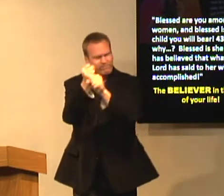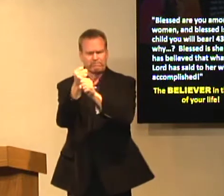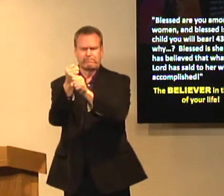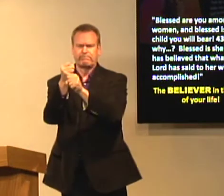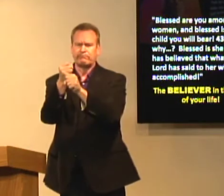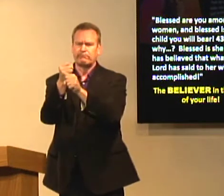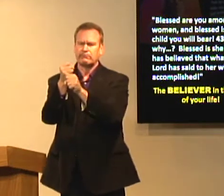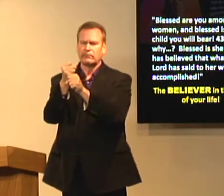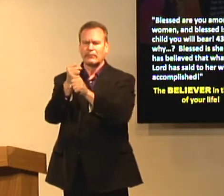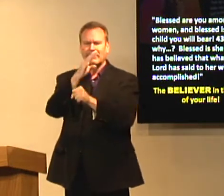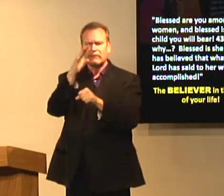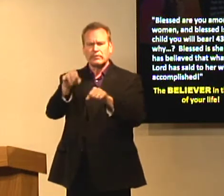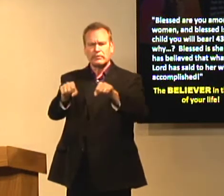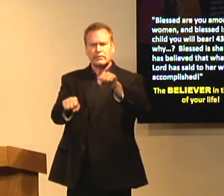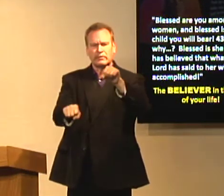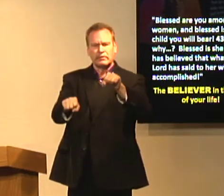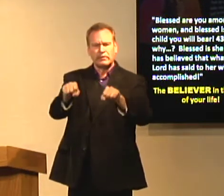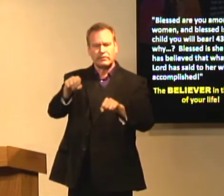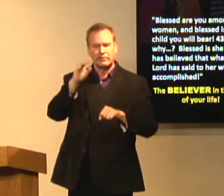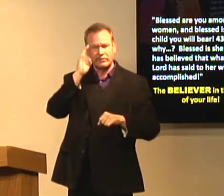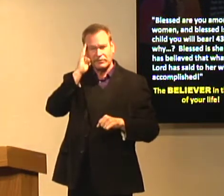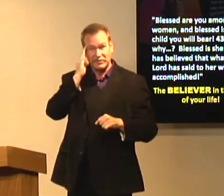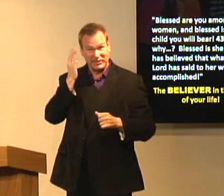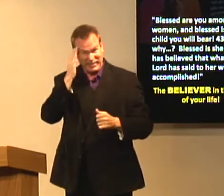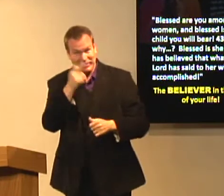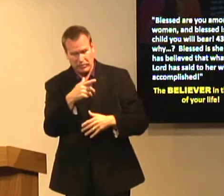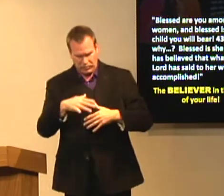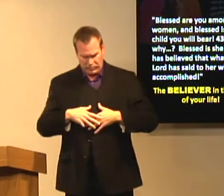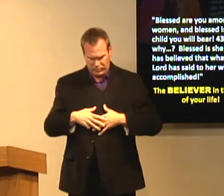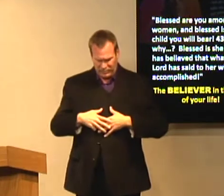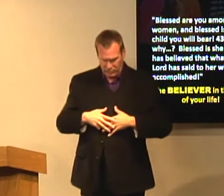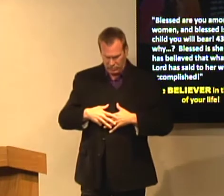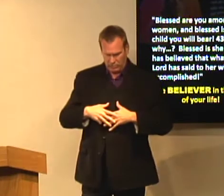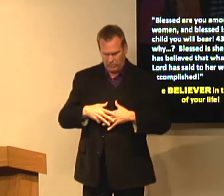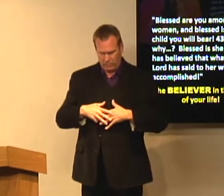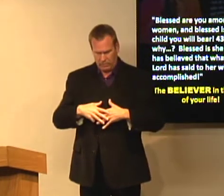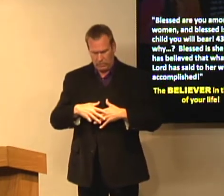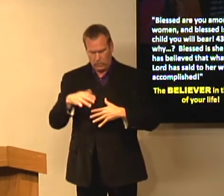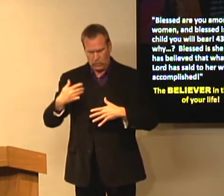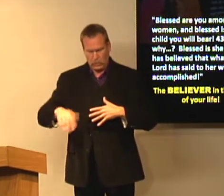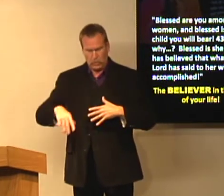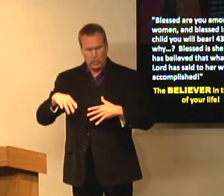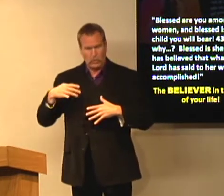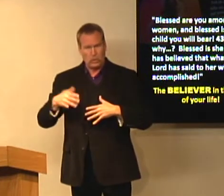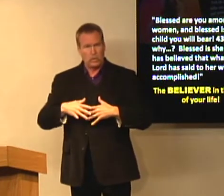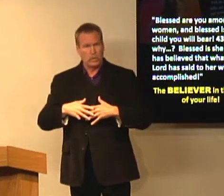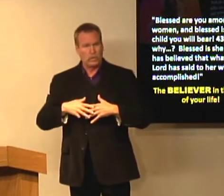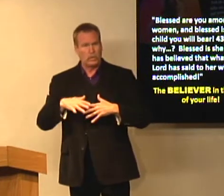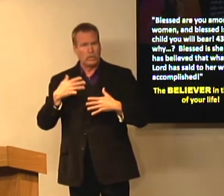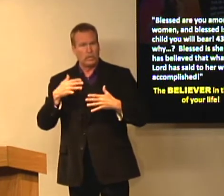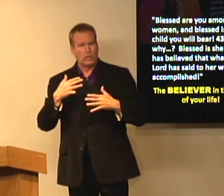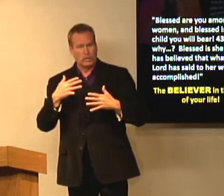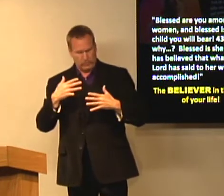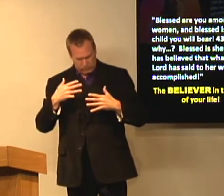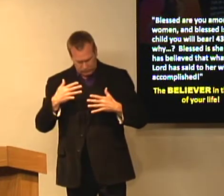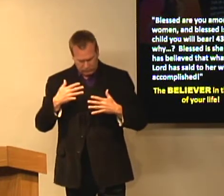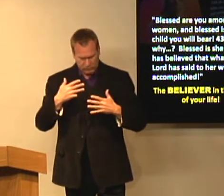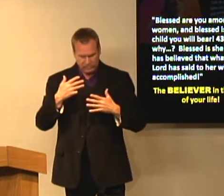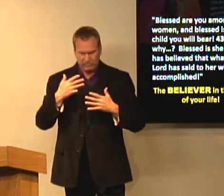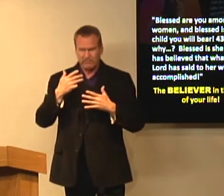would be true. And she held fast to that truth. She never had any doubt. And as she watched her body grow, and